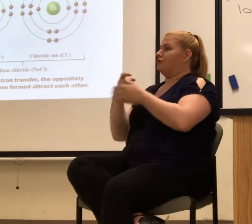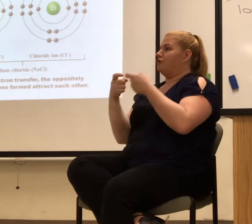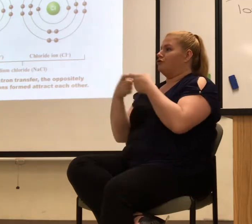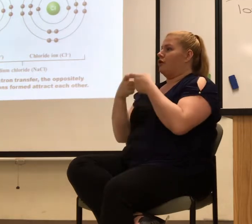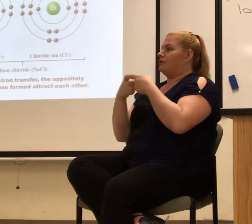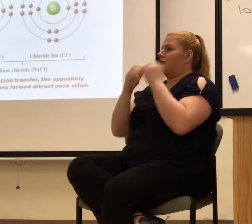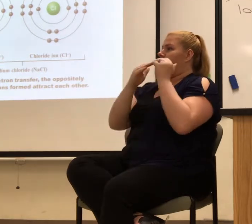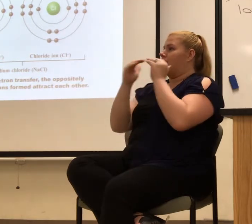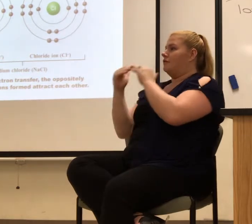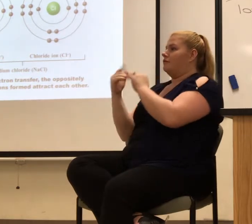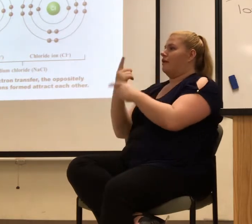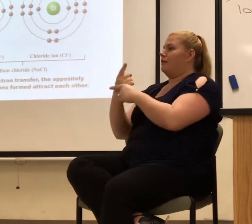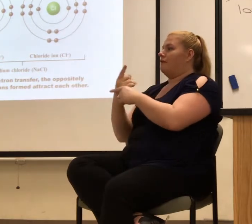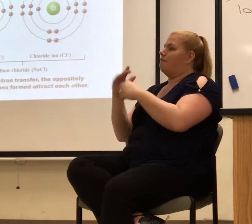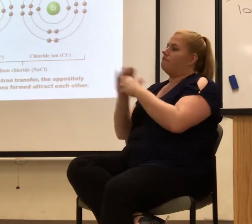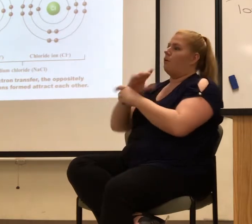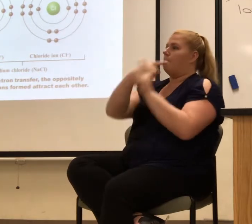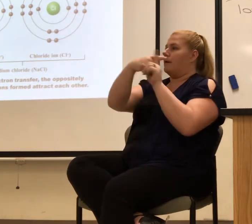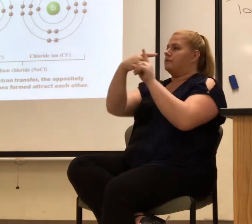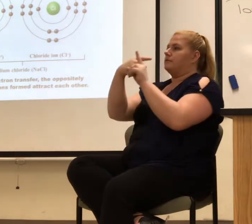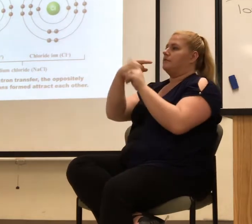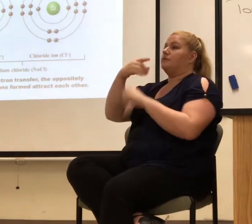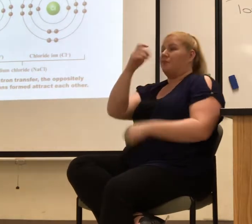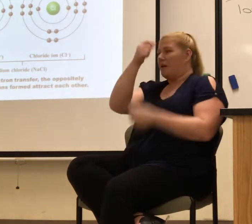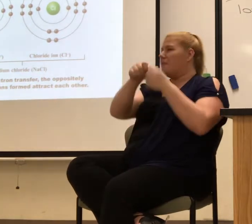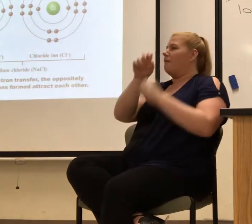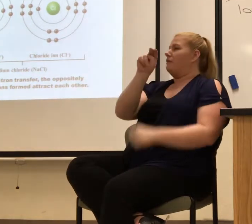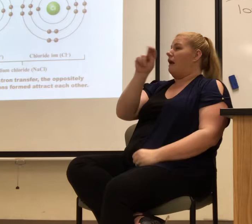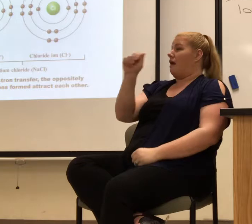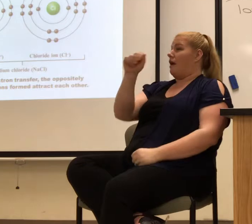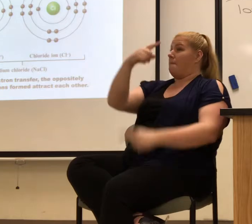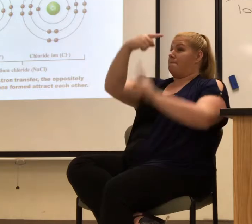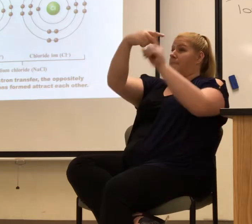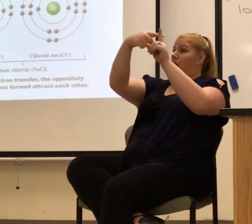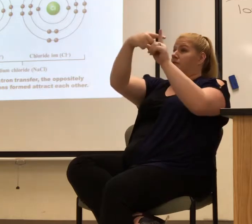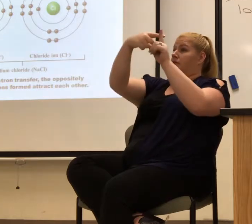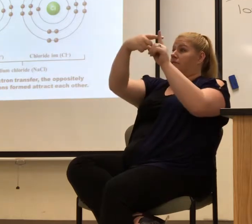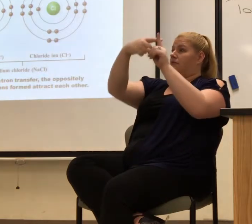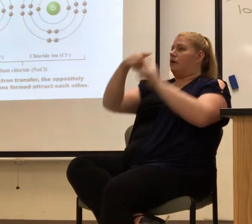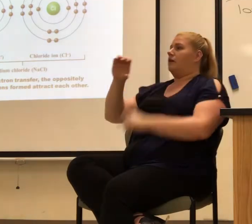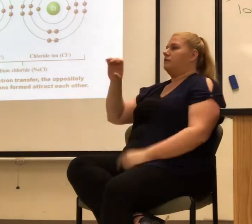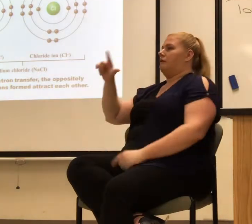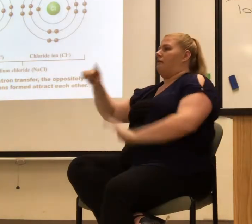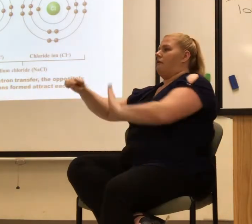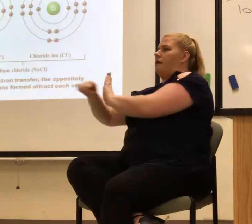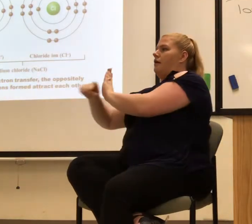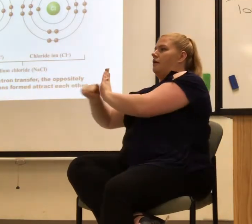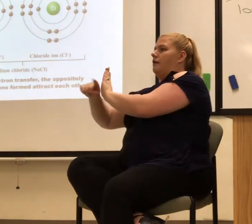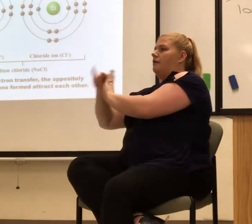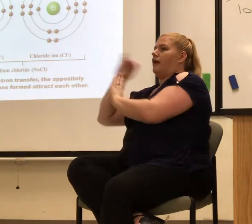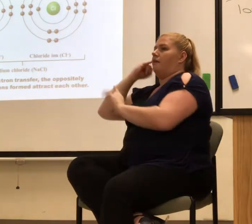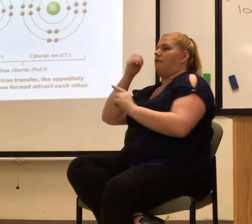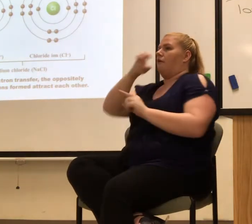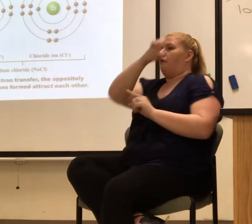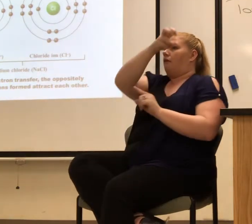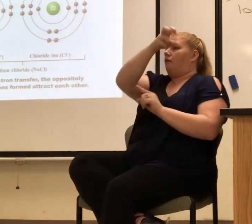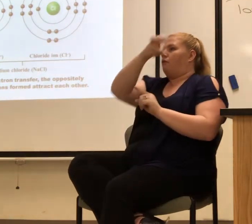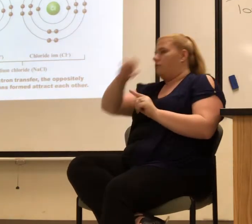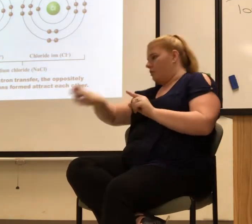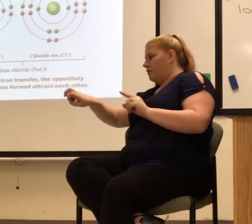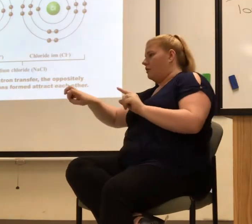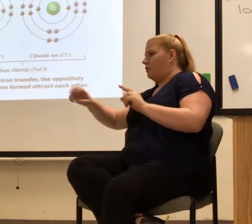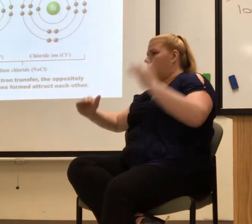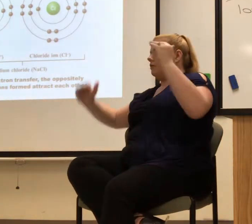So that fully positive sodium and fully negative chloride ions, there's